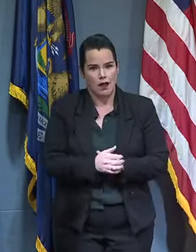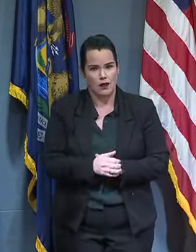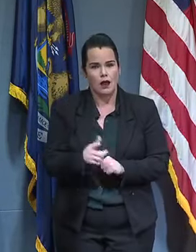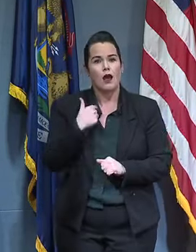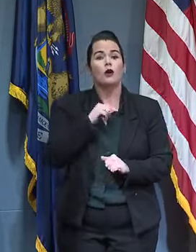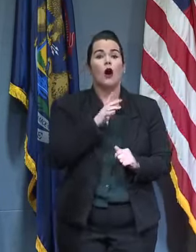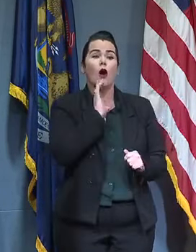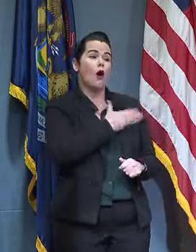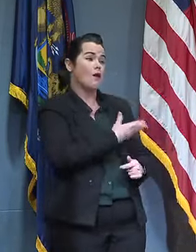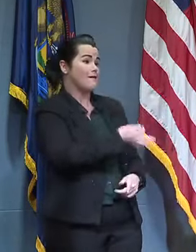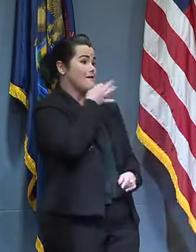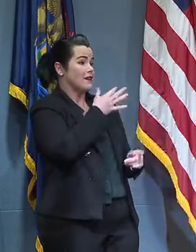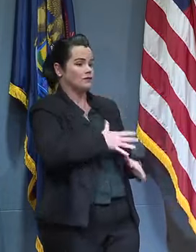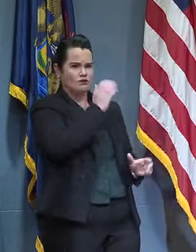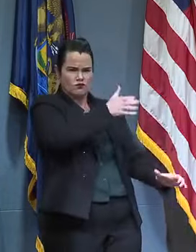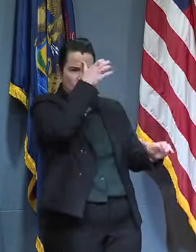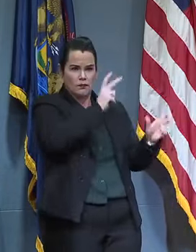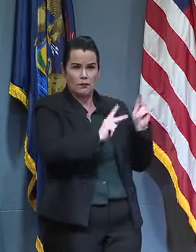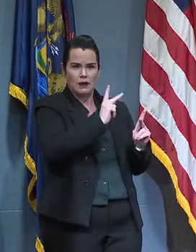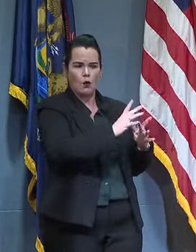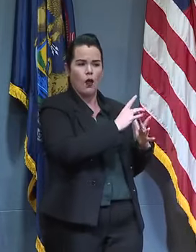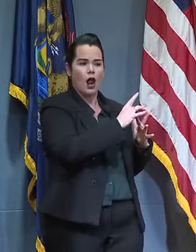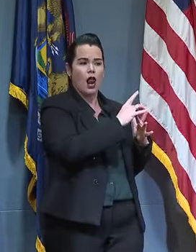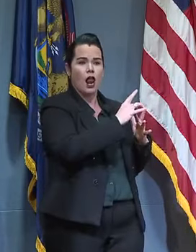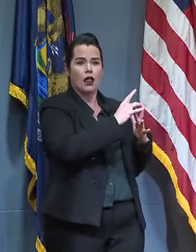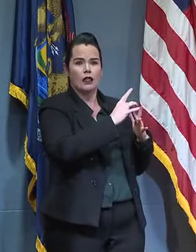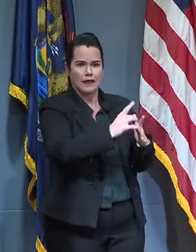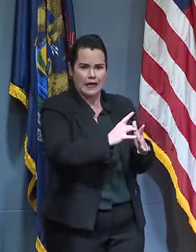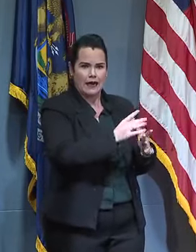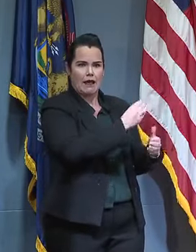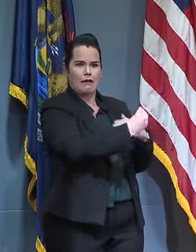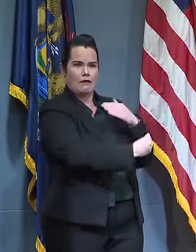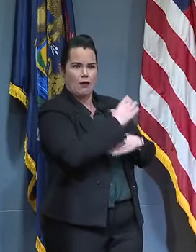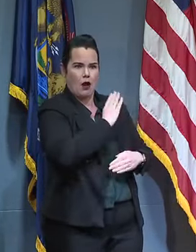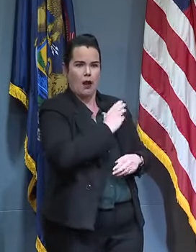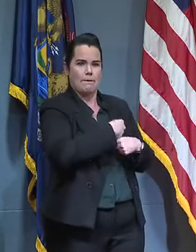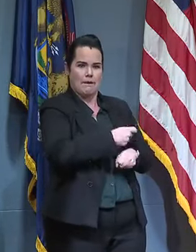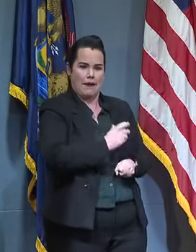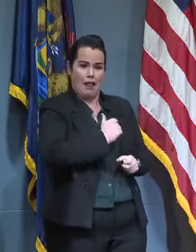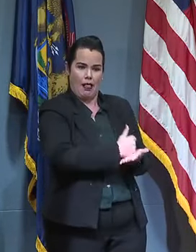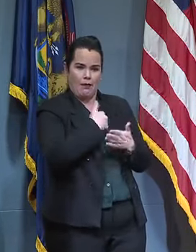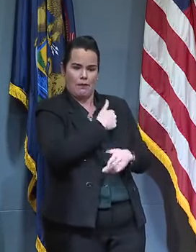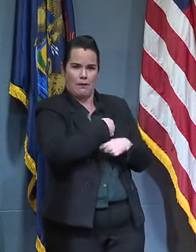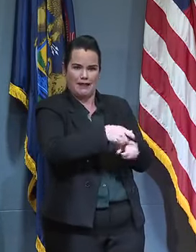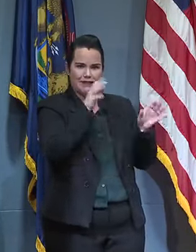polls, not political posturing, and not political maneuvers like you saw yesterday at the Capitol.